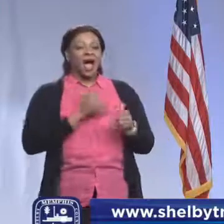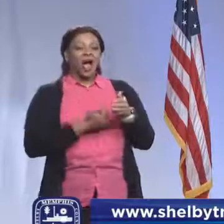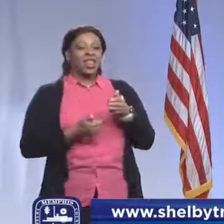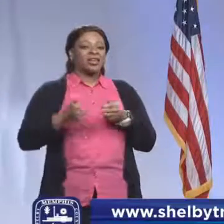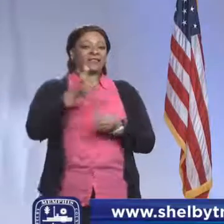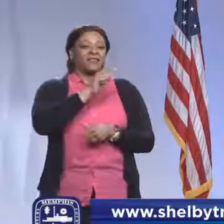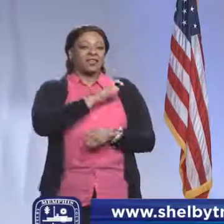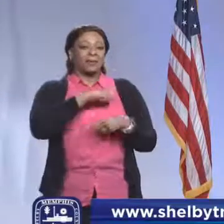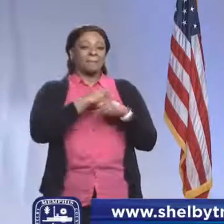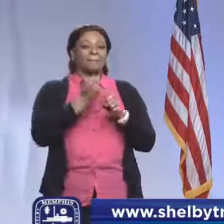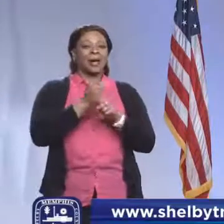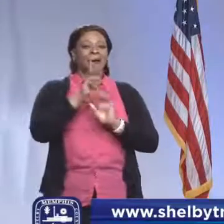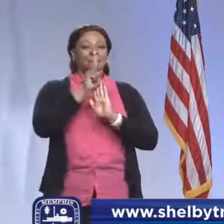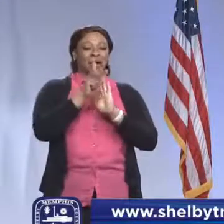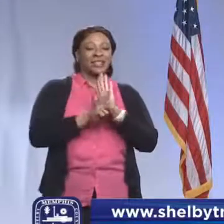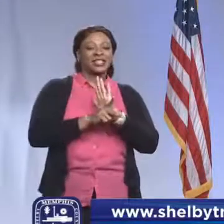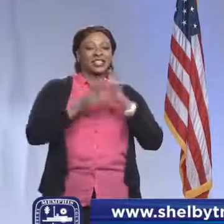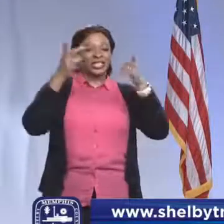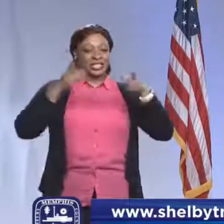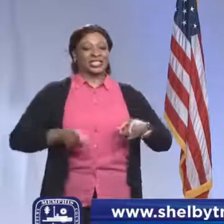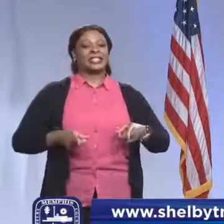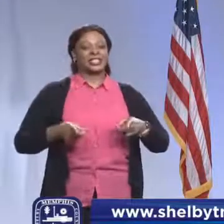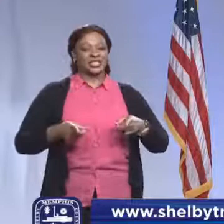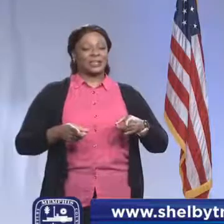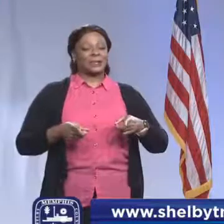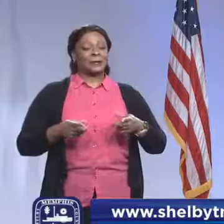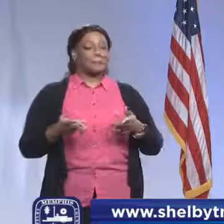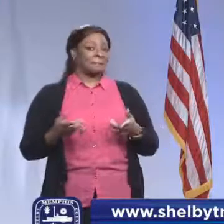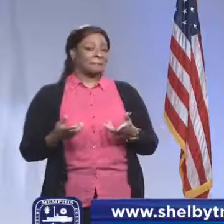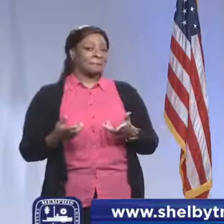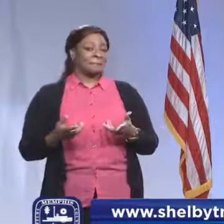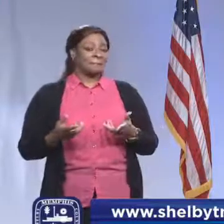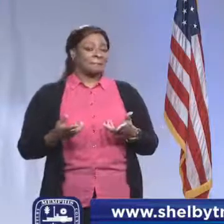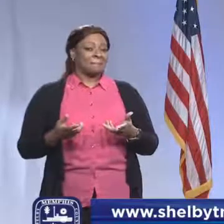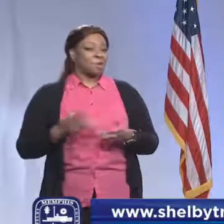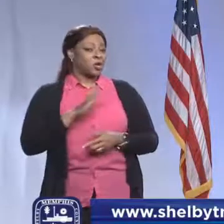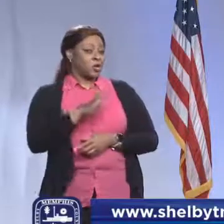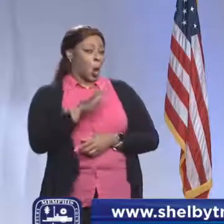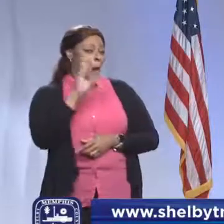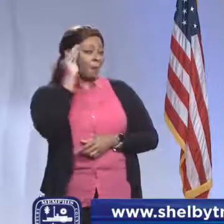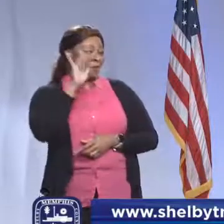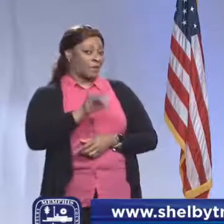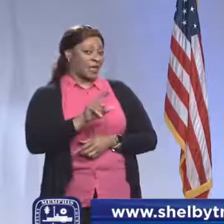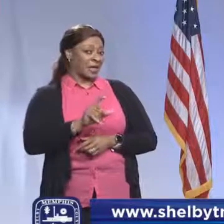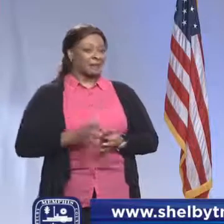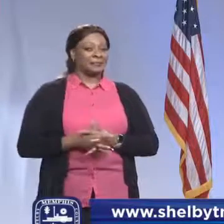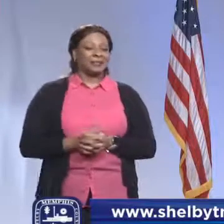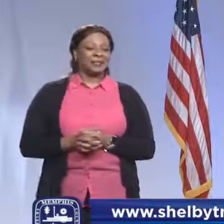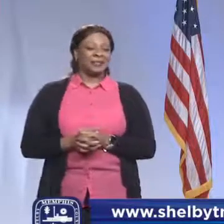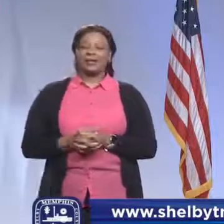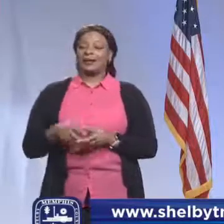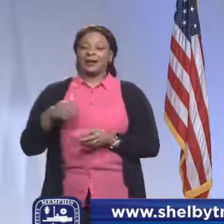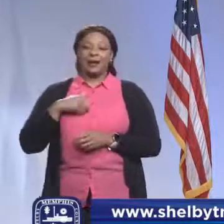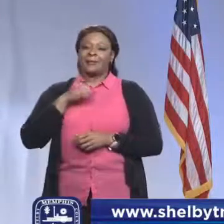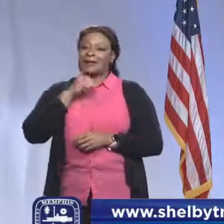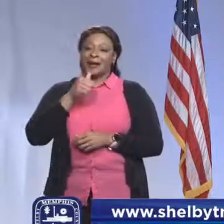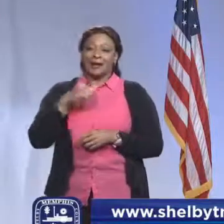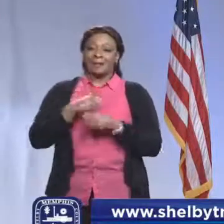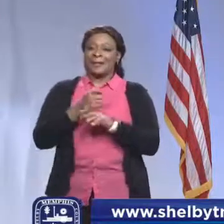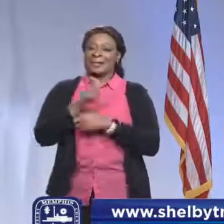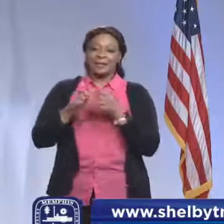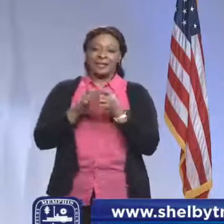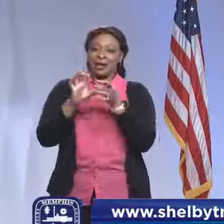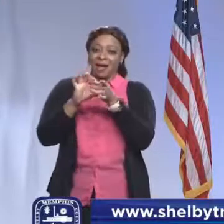officials make policy decisions." Your thoughts on that? Well, I'm not going to make